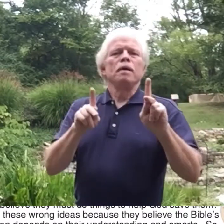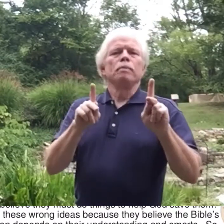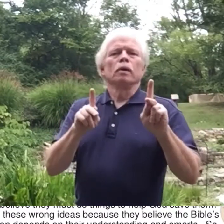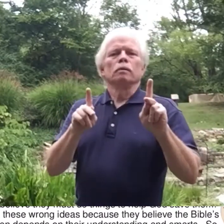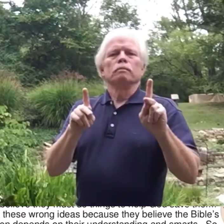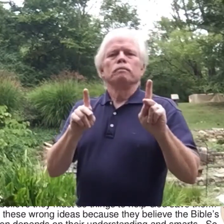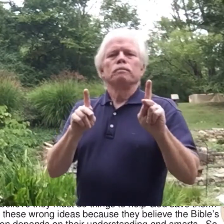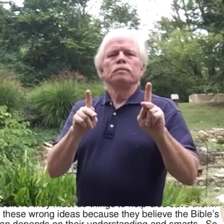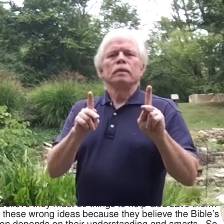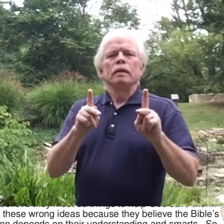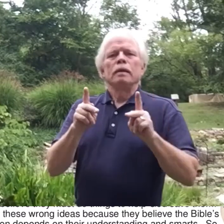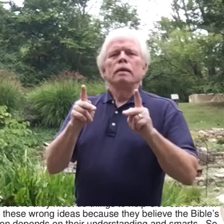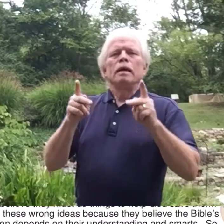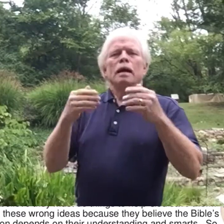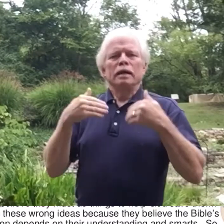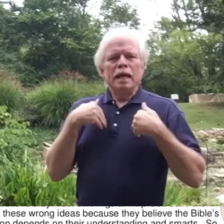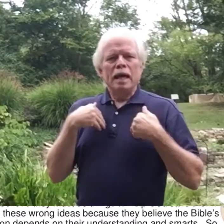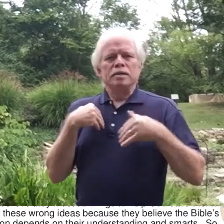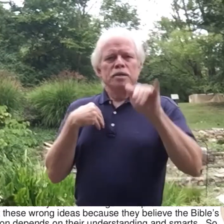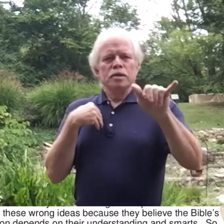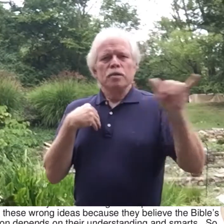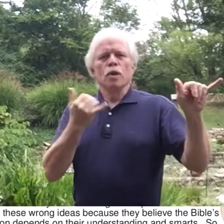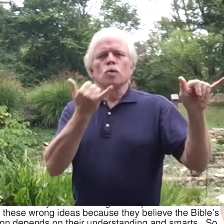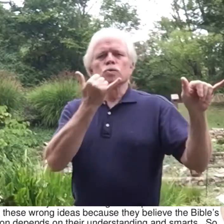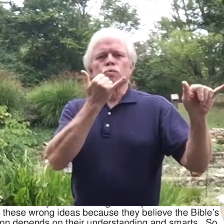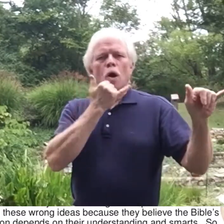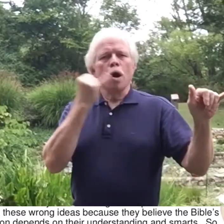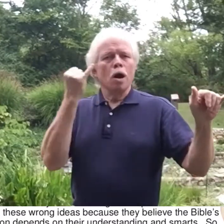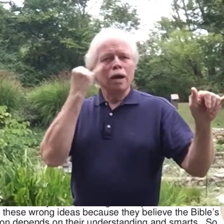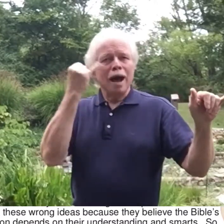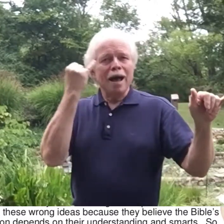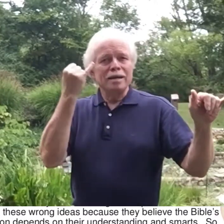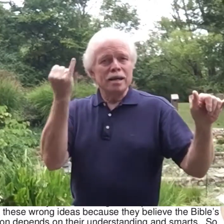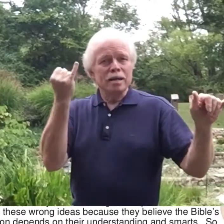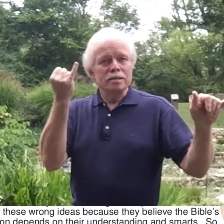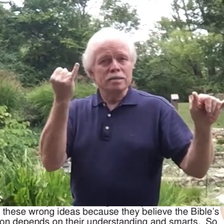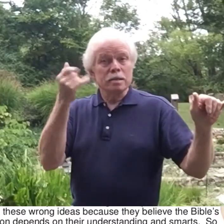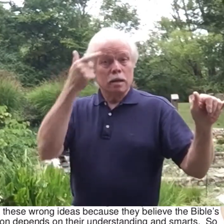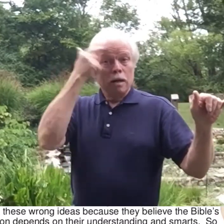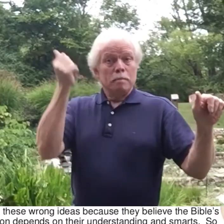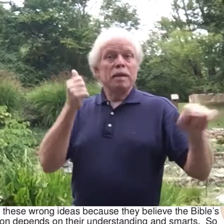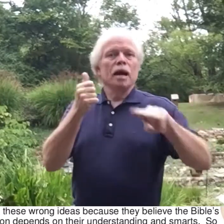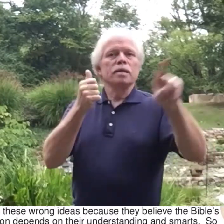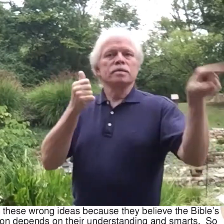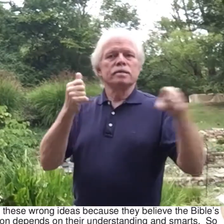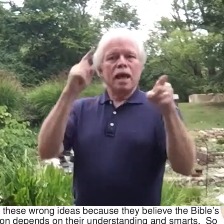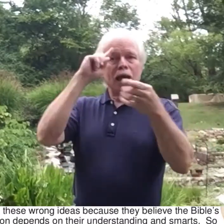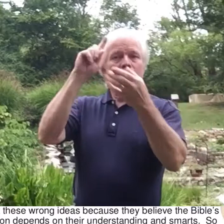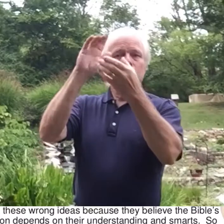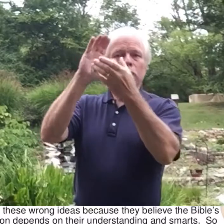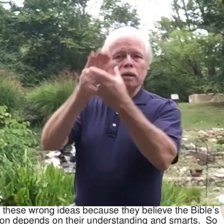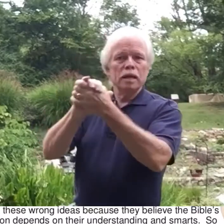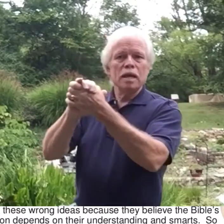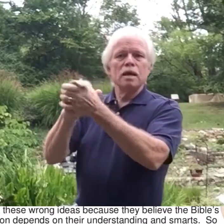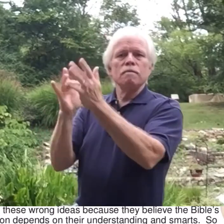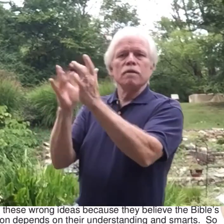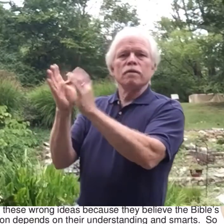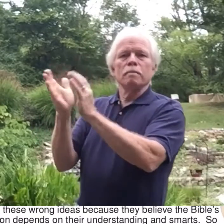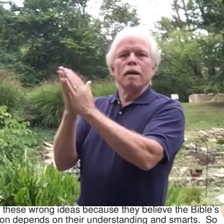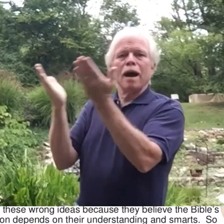People get those wrong ideas because they believe the